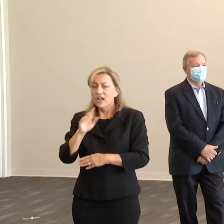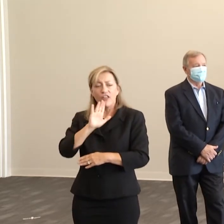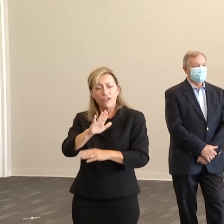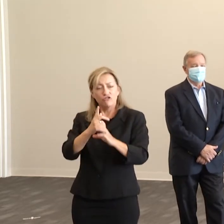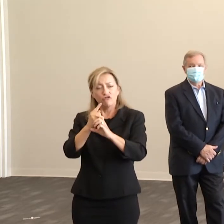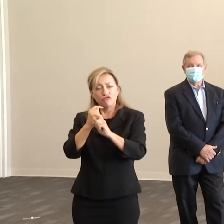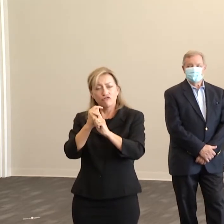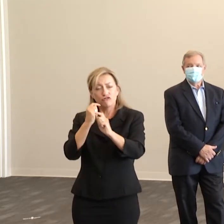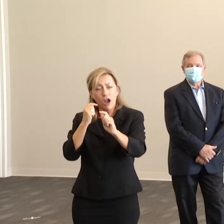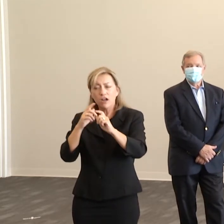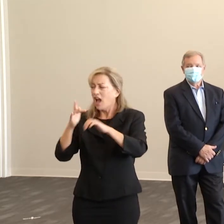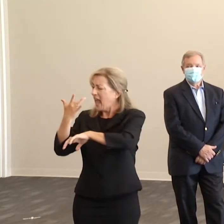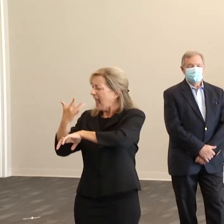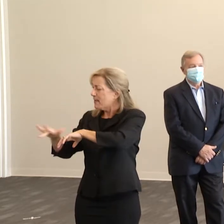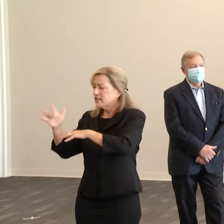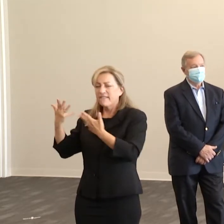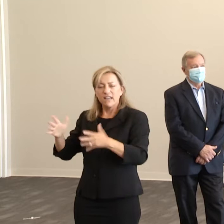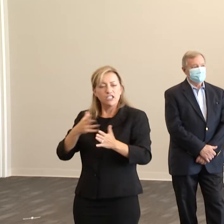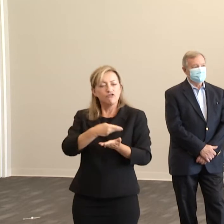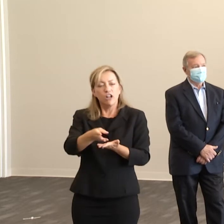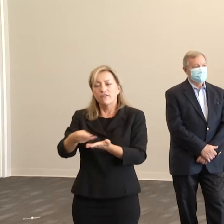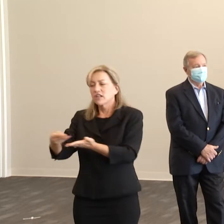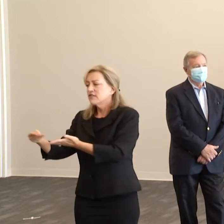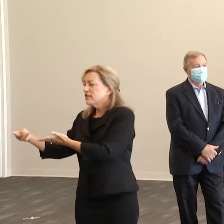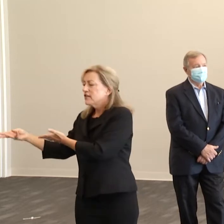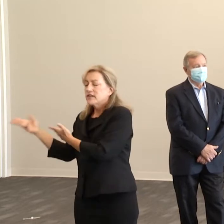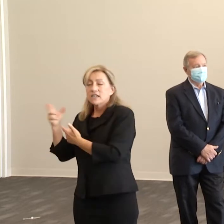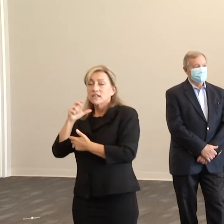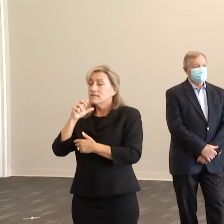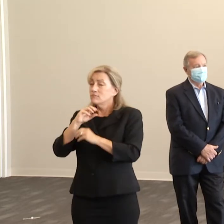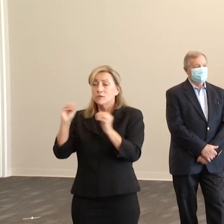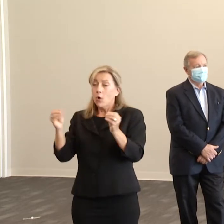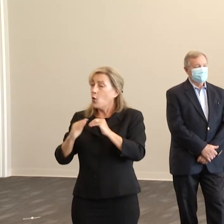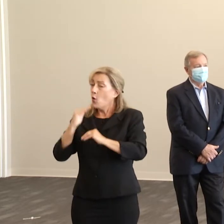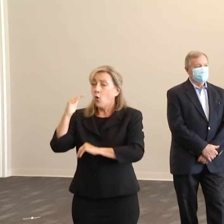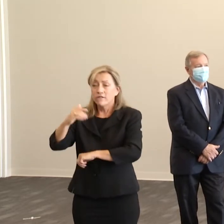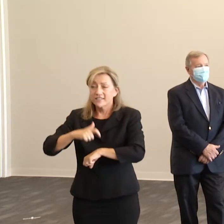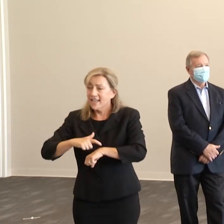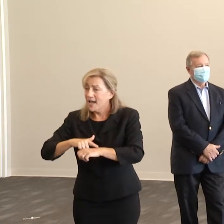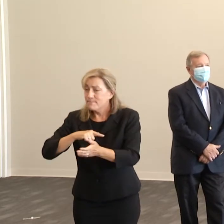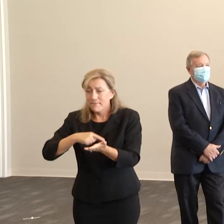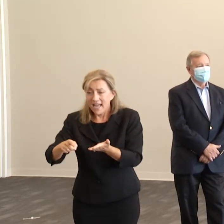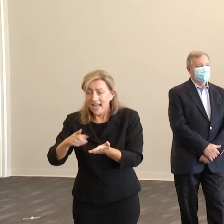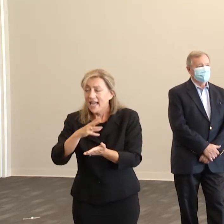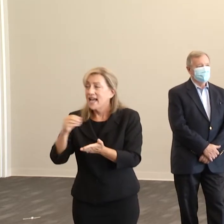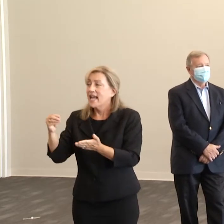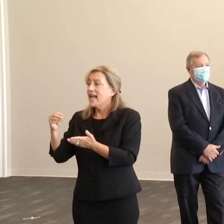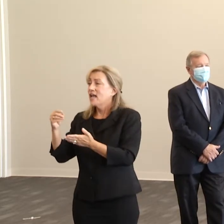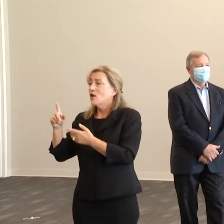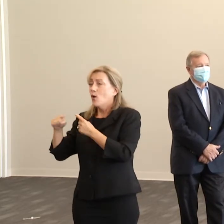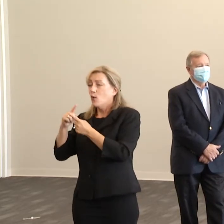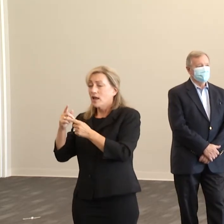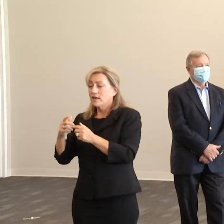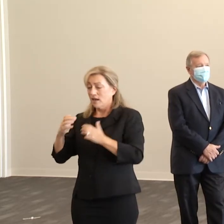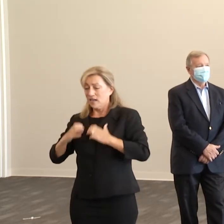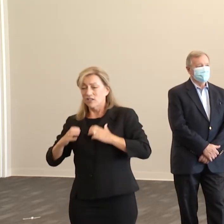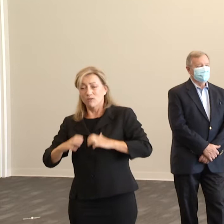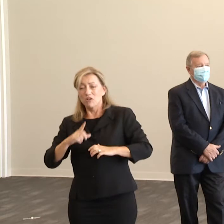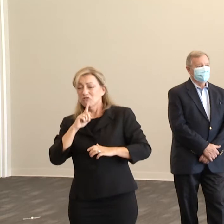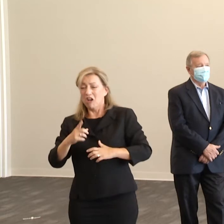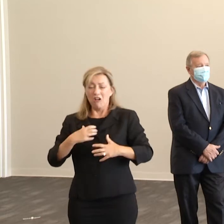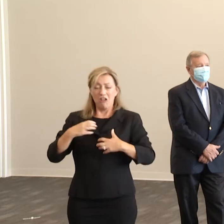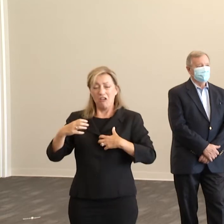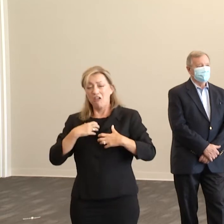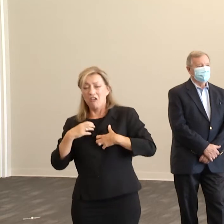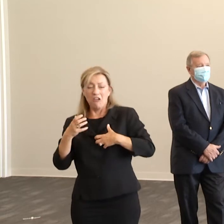they haven't been able to do that. They haven't been able to get the overtime pay. And they're feeling discomfort when they're getting yelled at by their customers saying, why isn't the